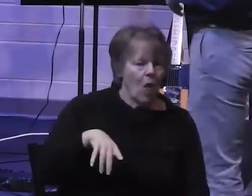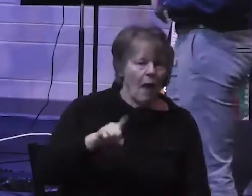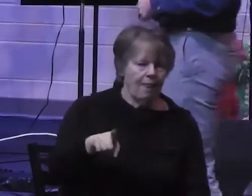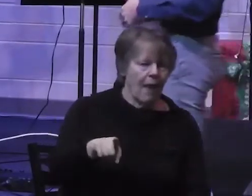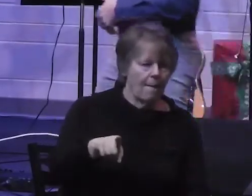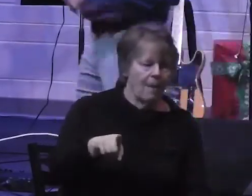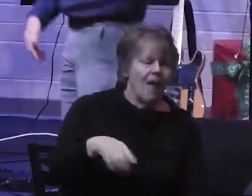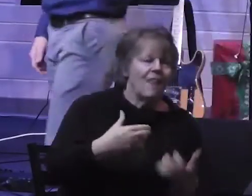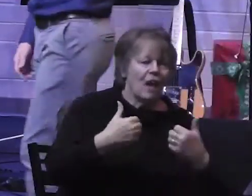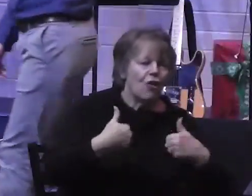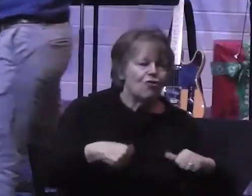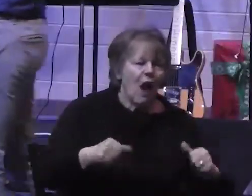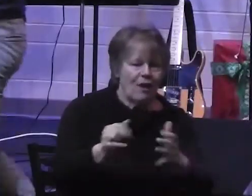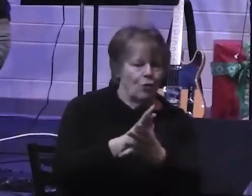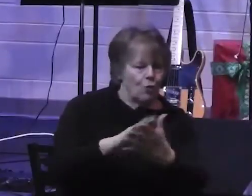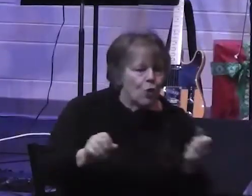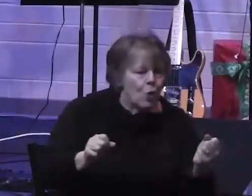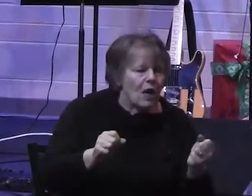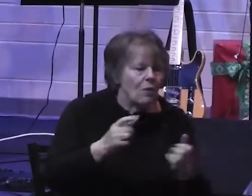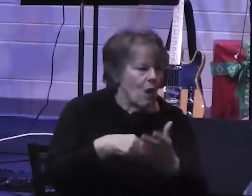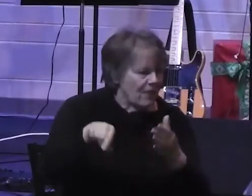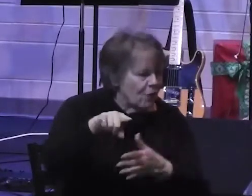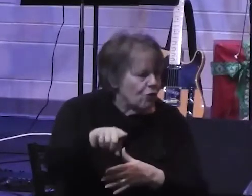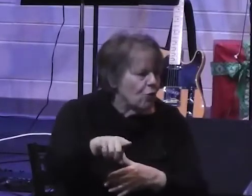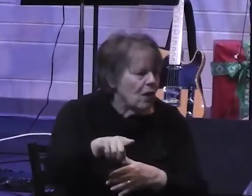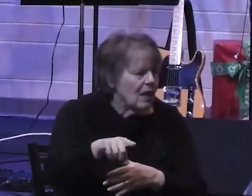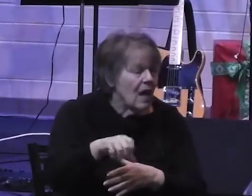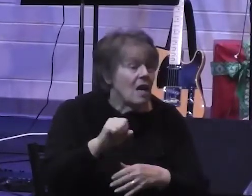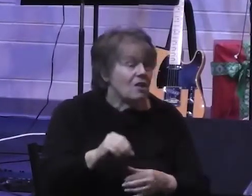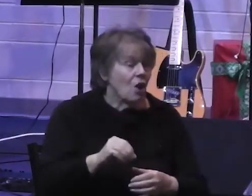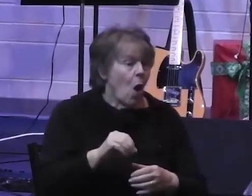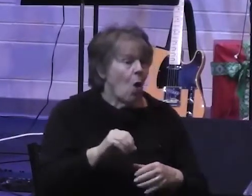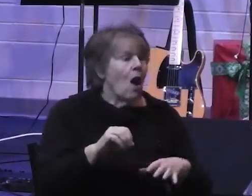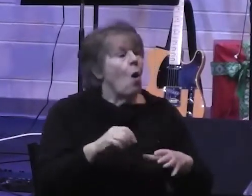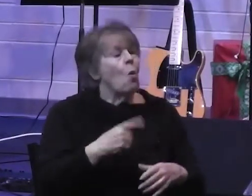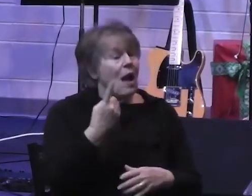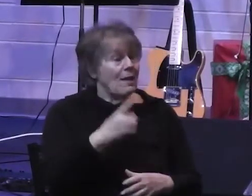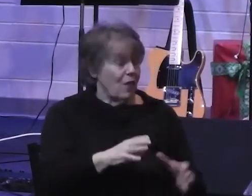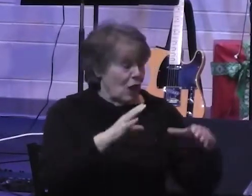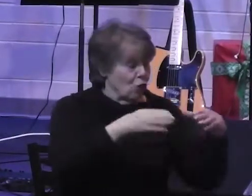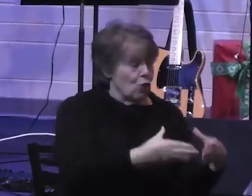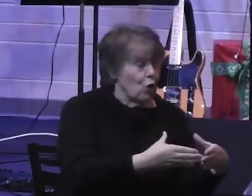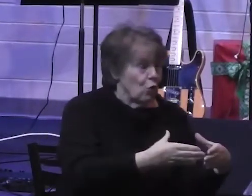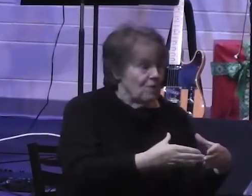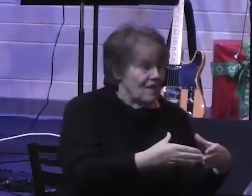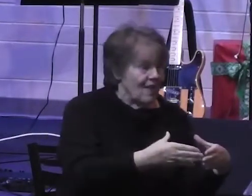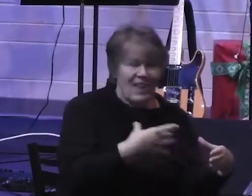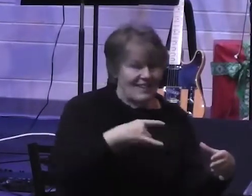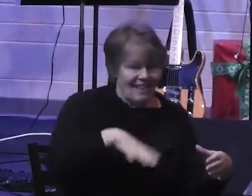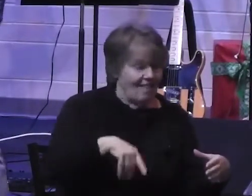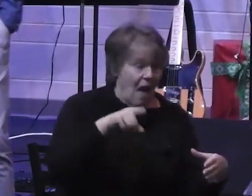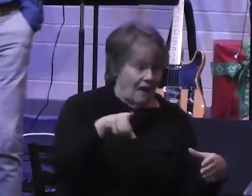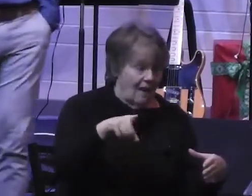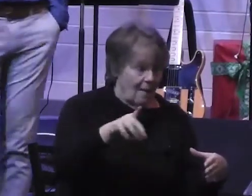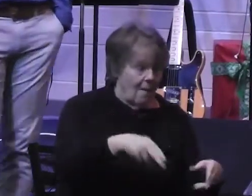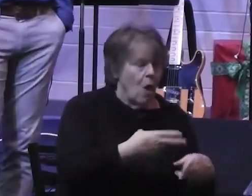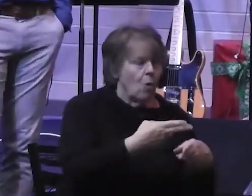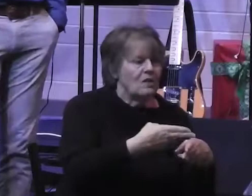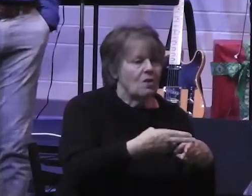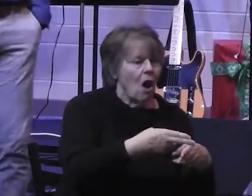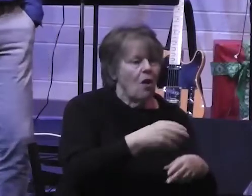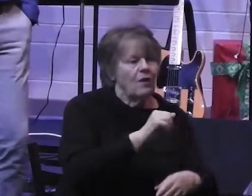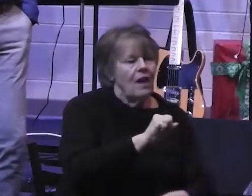excitement. And Jesus, who had a big crowd, He also had some detractors. One group of the detractors was a group called the